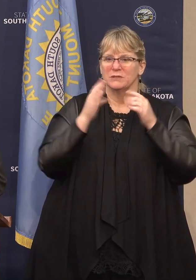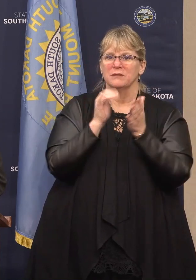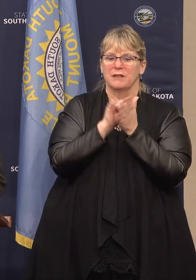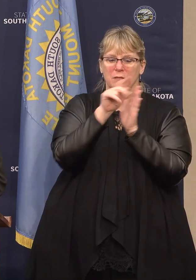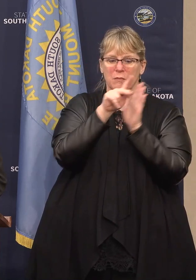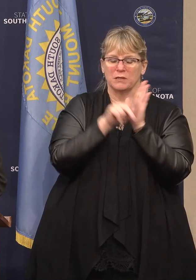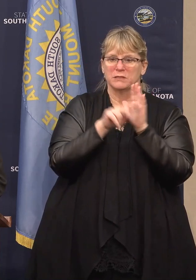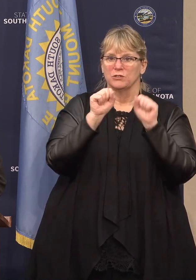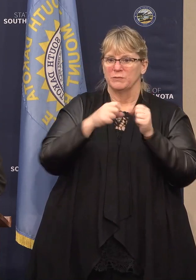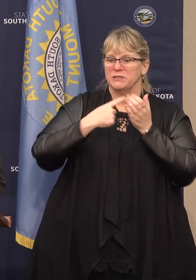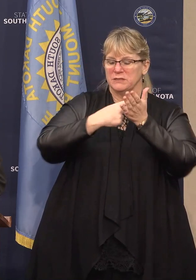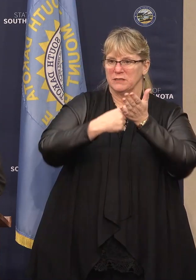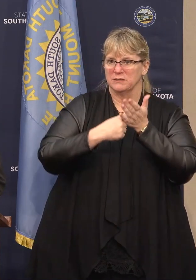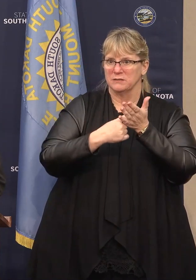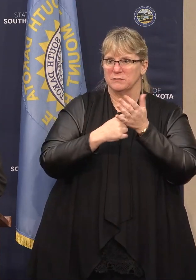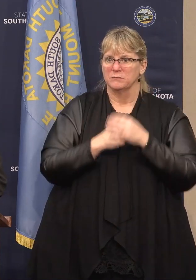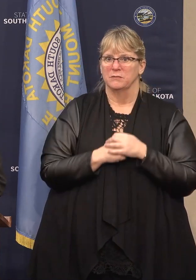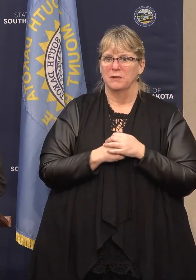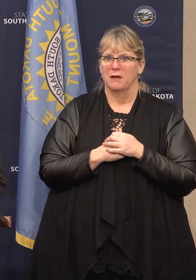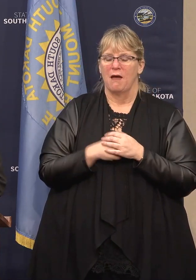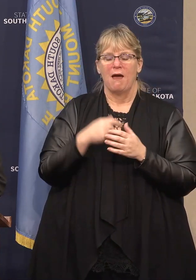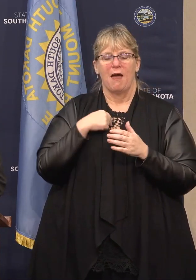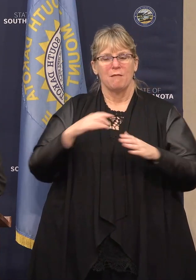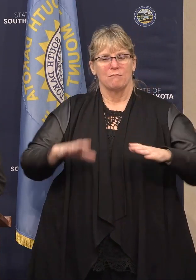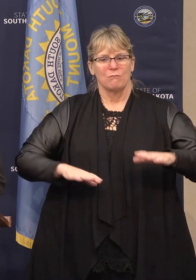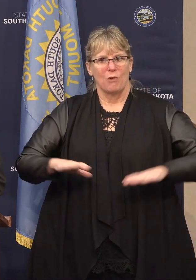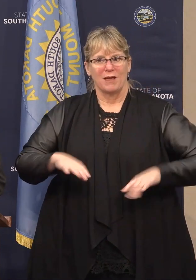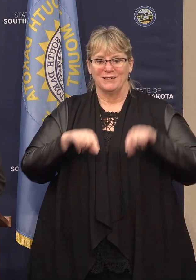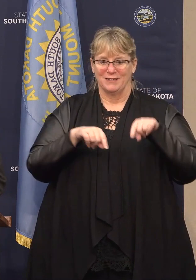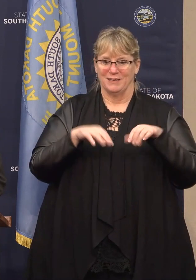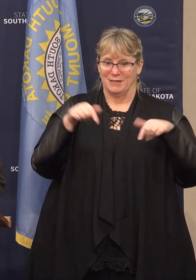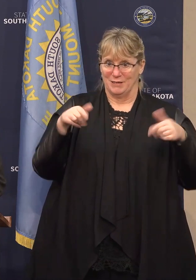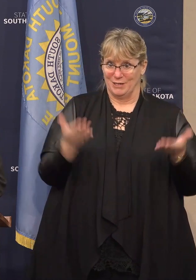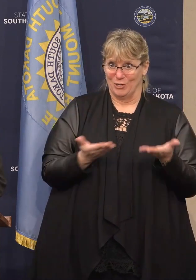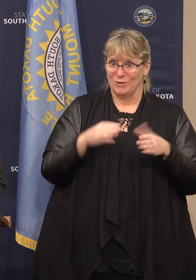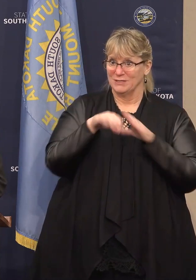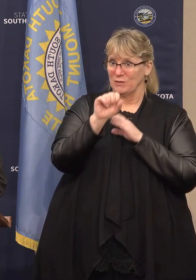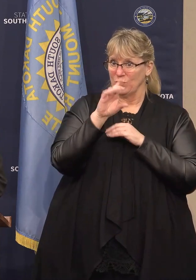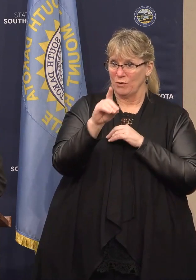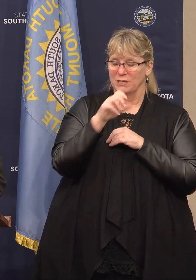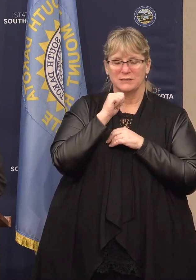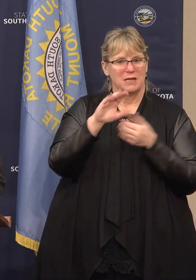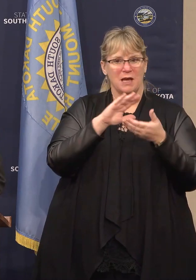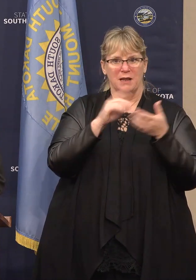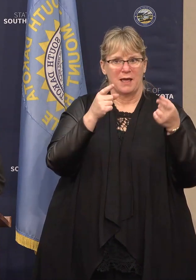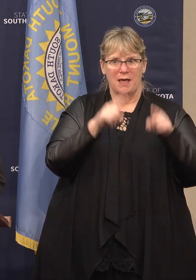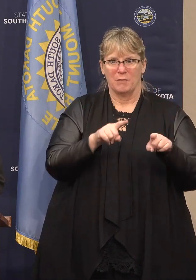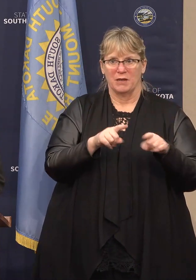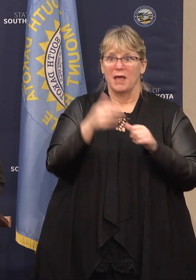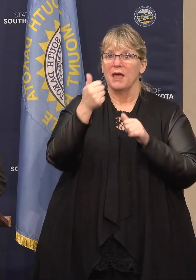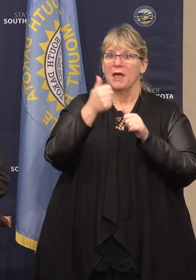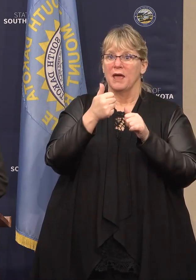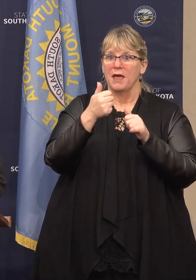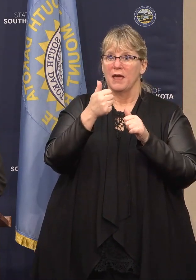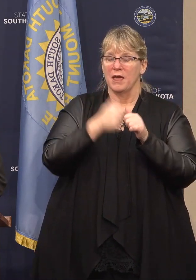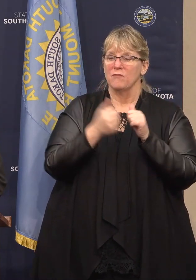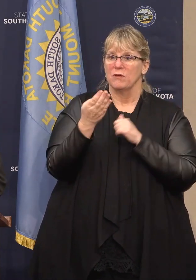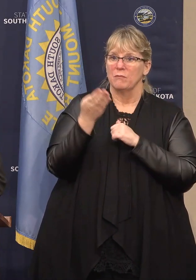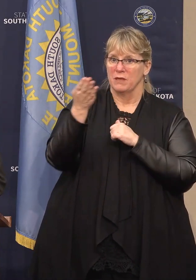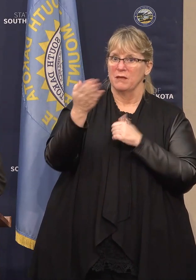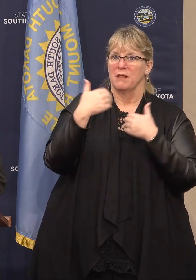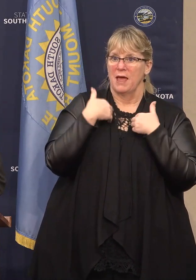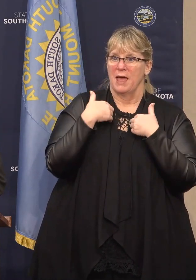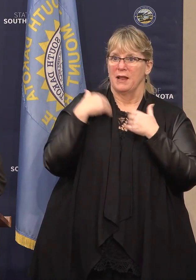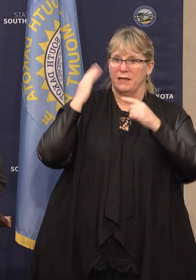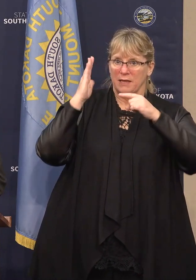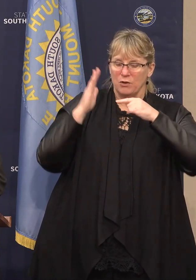policy could be discussed. I always bragged about the fact that in South Dakota that wasn't our story, that here every bill got a hearing.